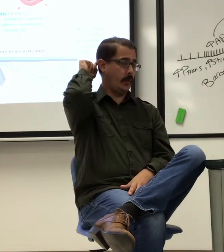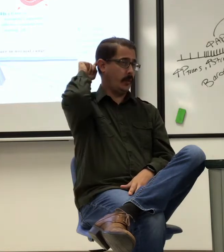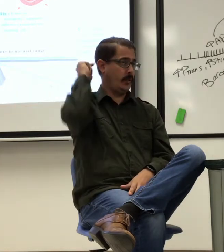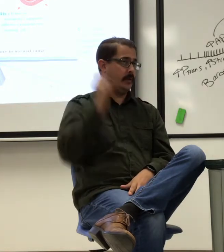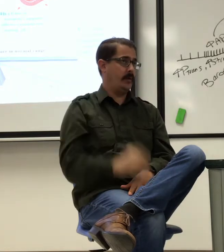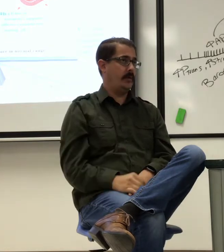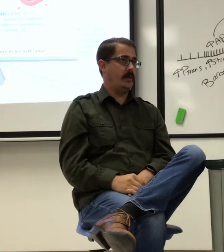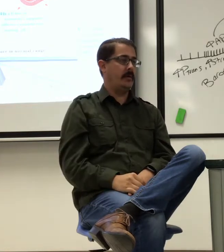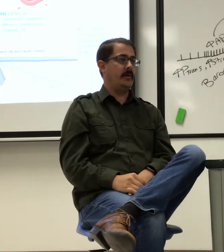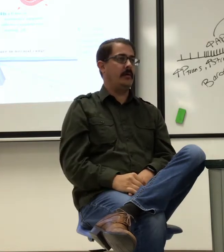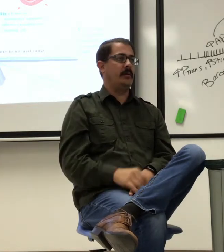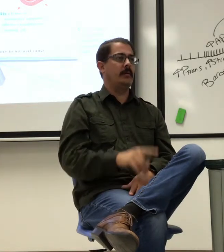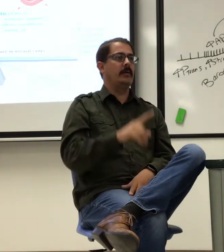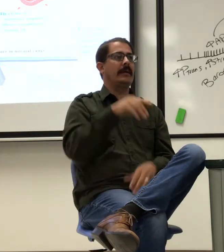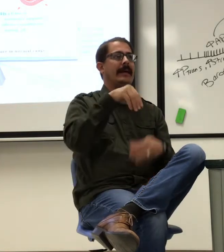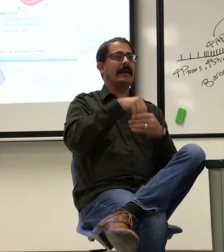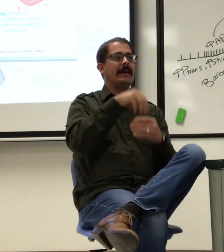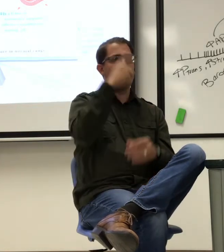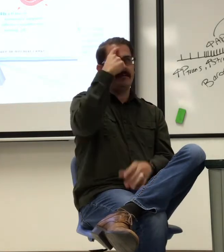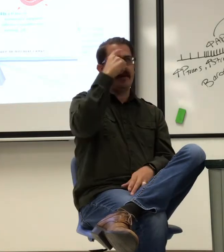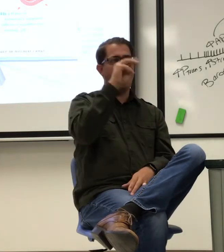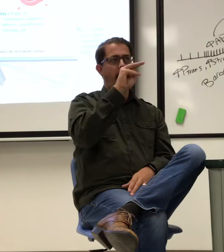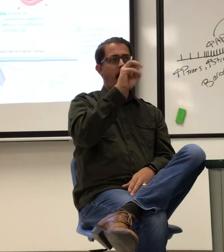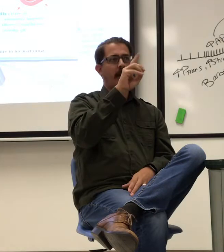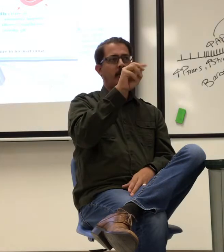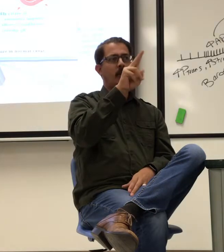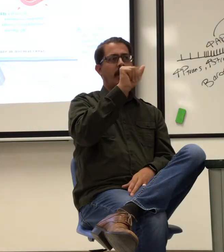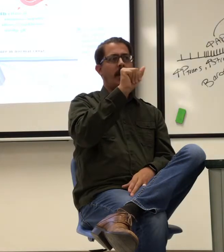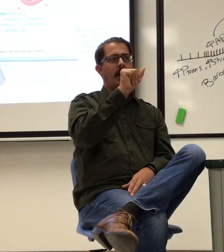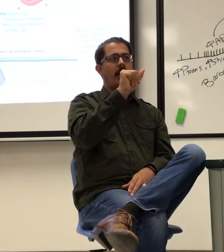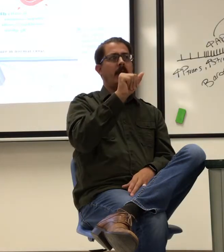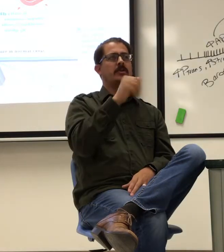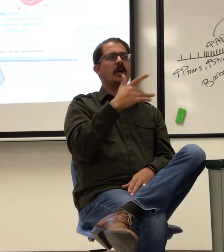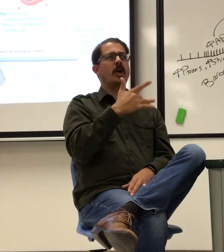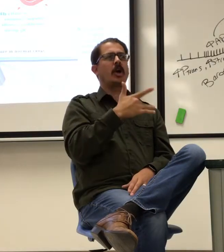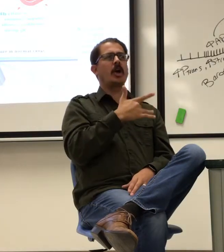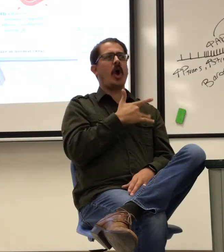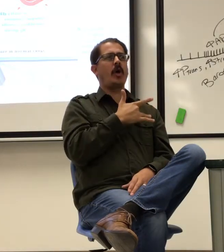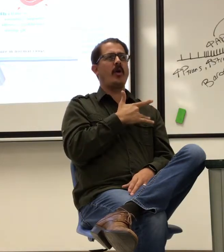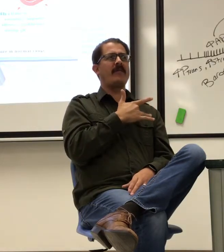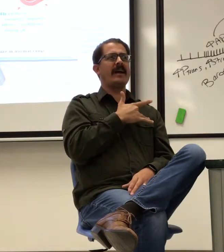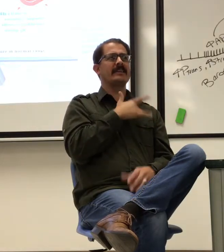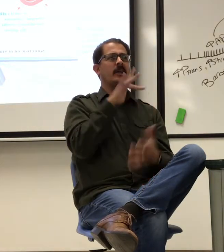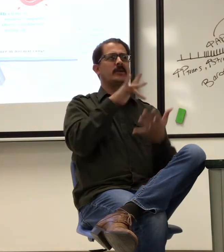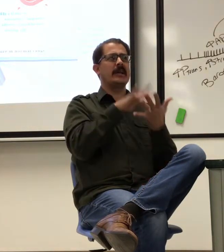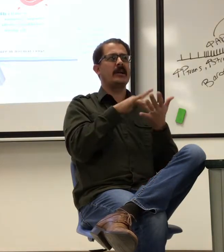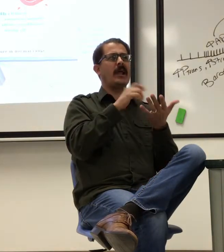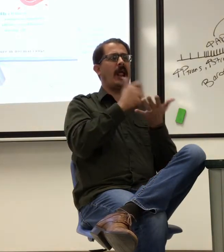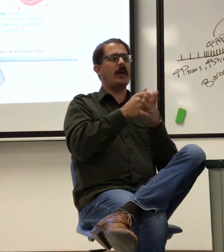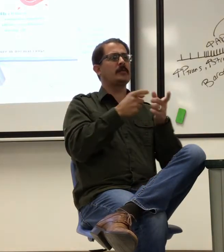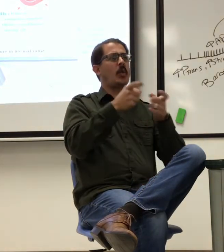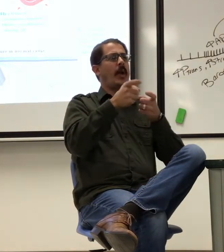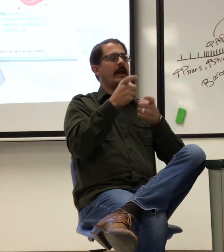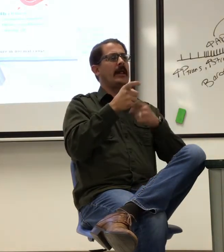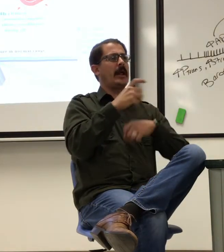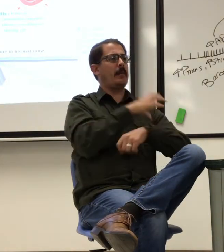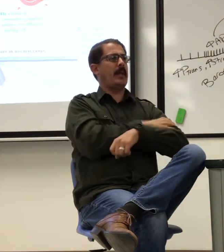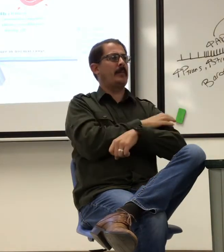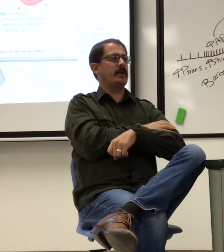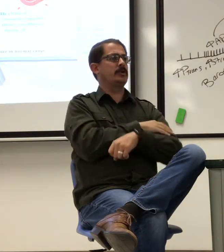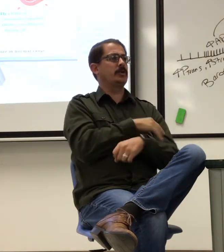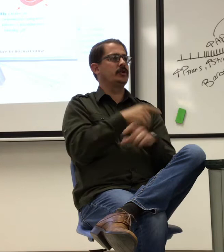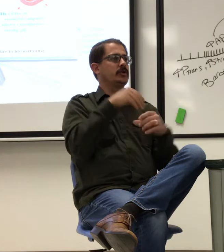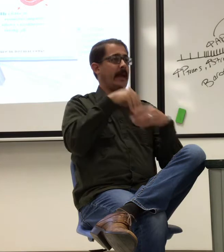In the medulla, there's a cardiovascular center that helps regulate blood pressure.